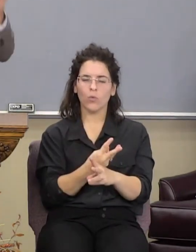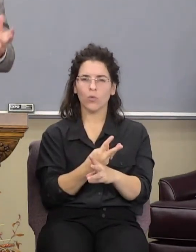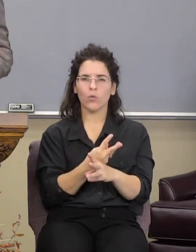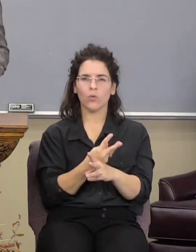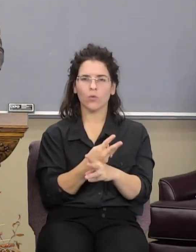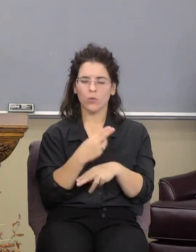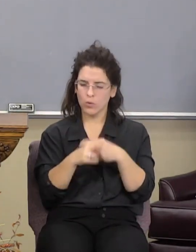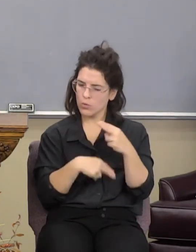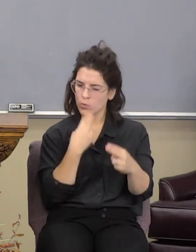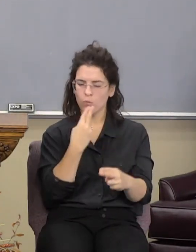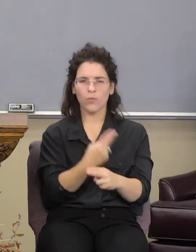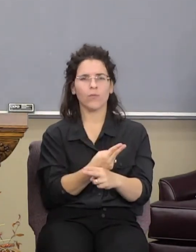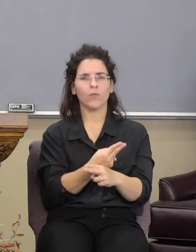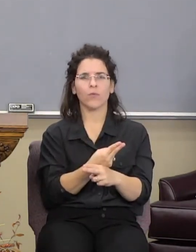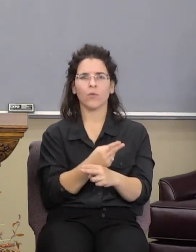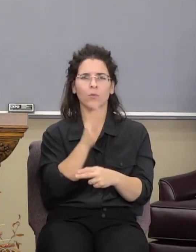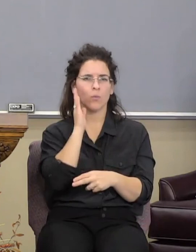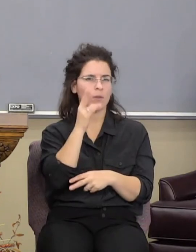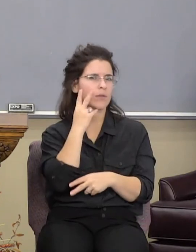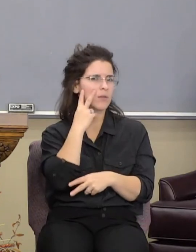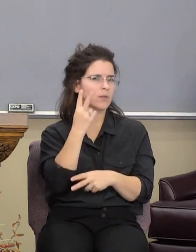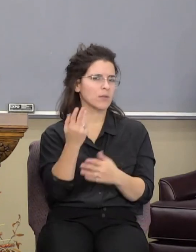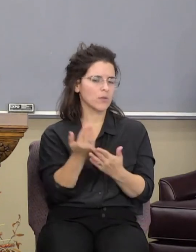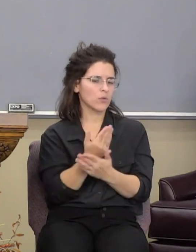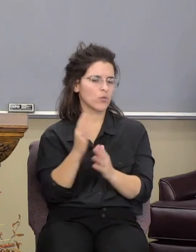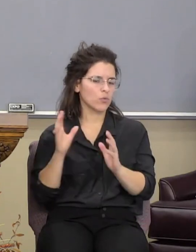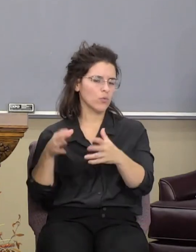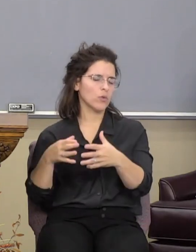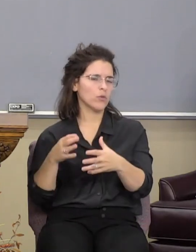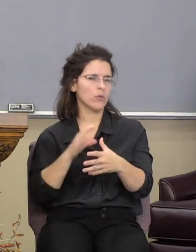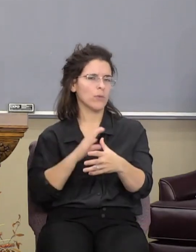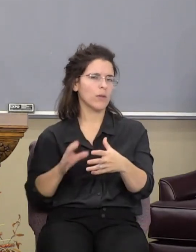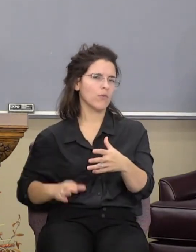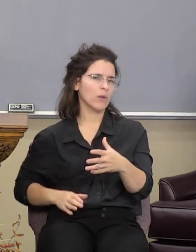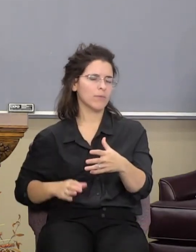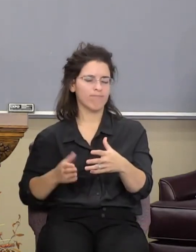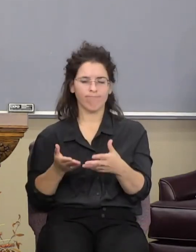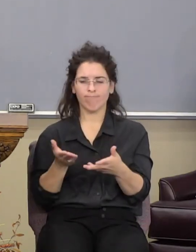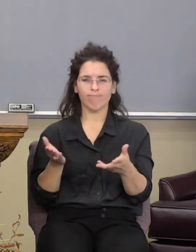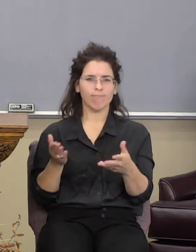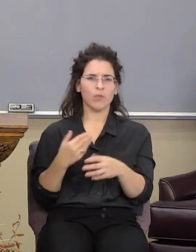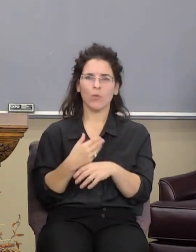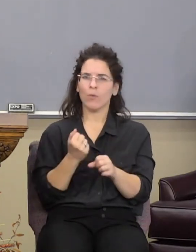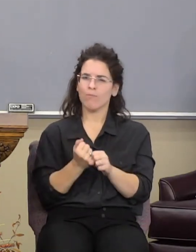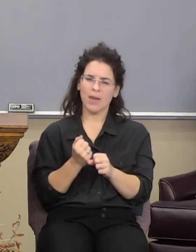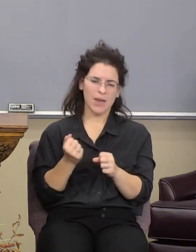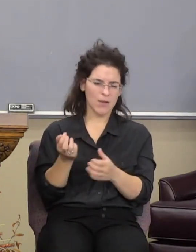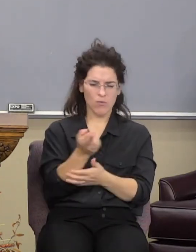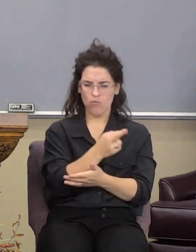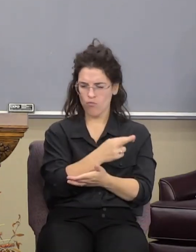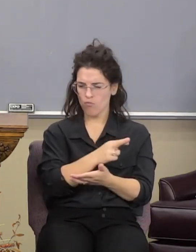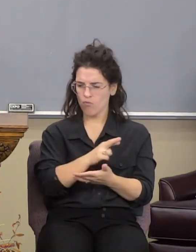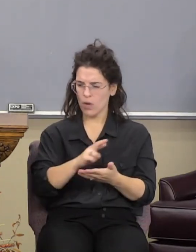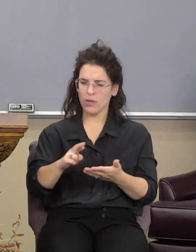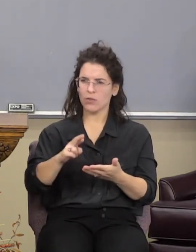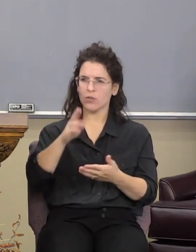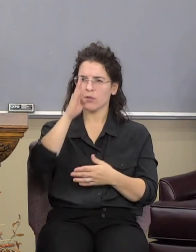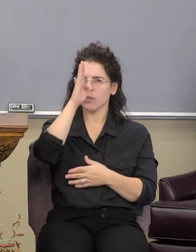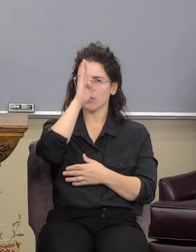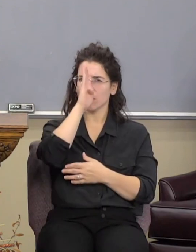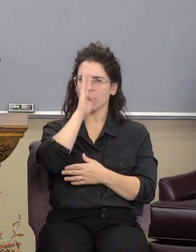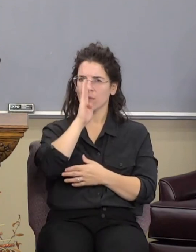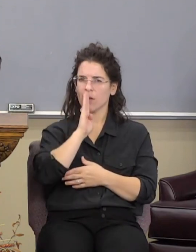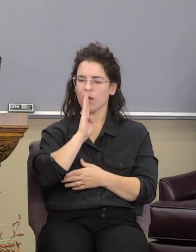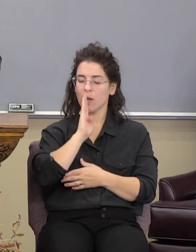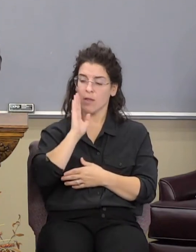the universe, will look at this new creature, the body of Christ, and they'll say, they were made the righteousness of God.